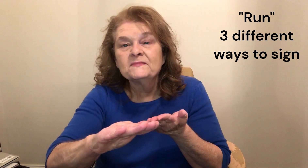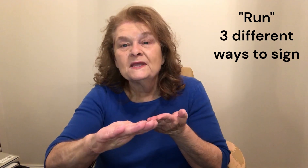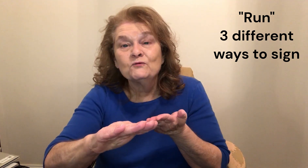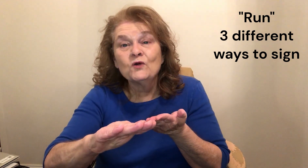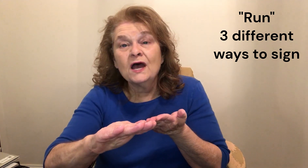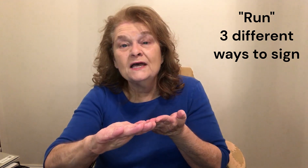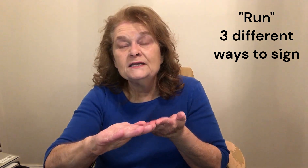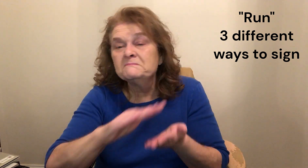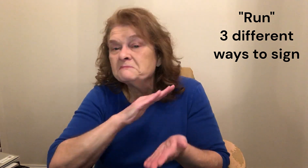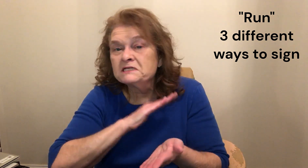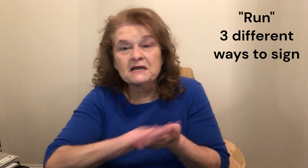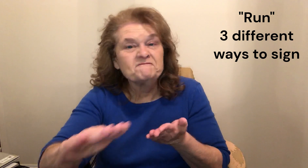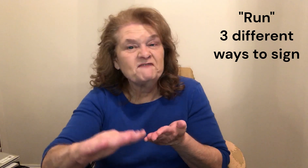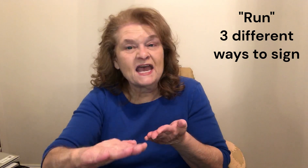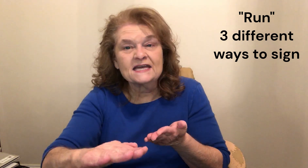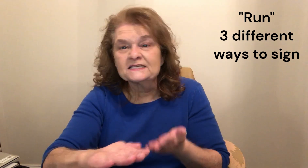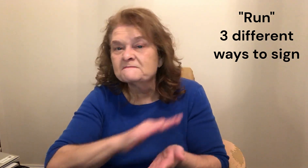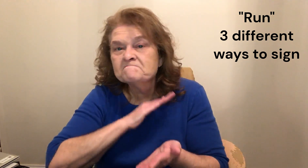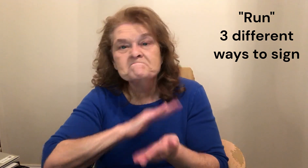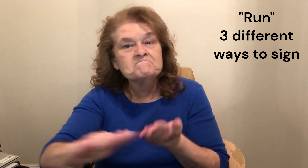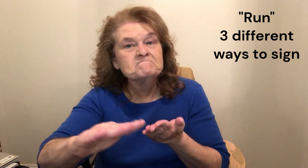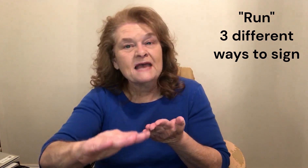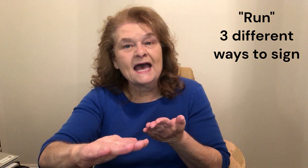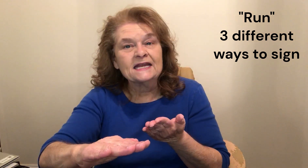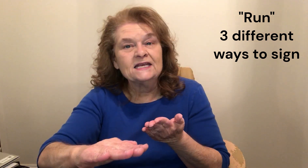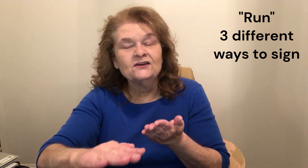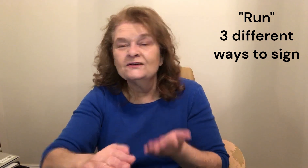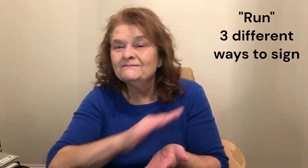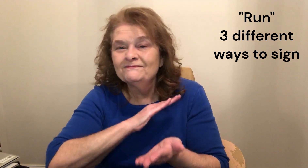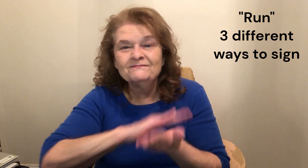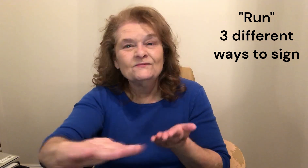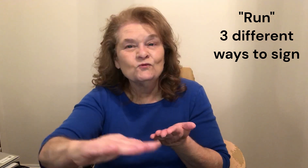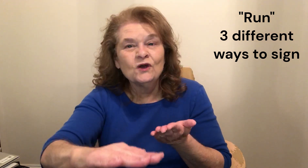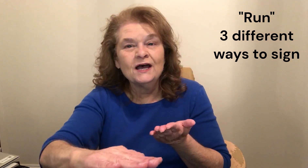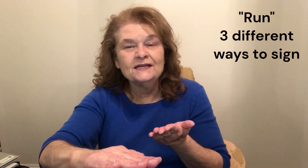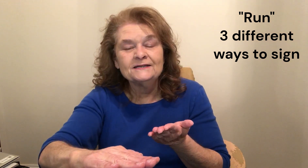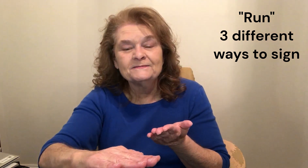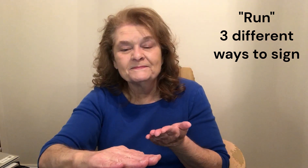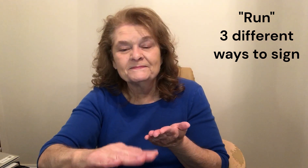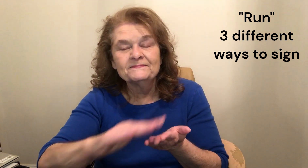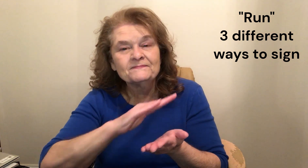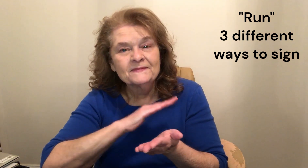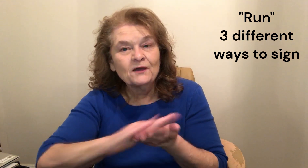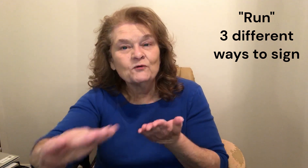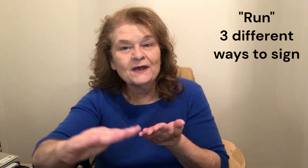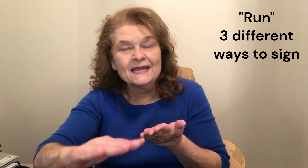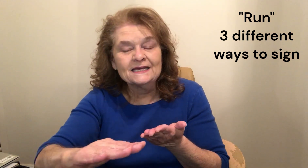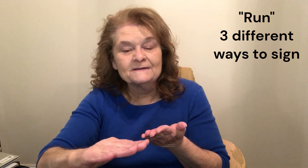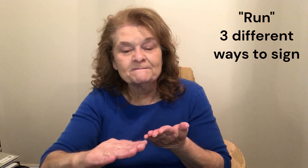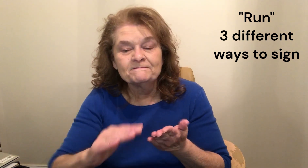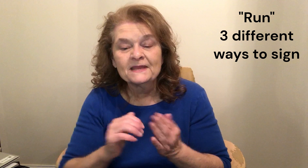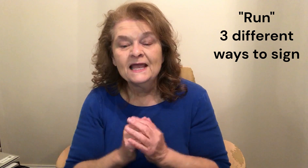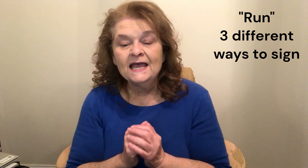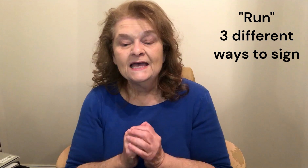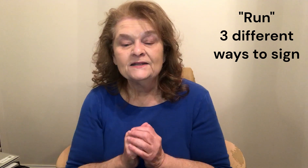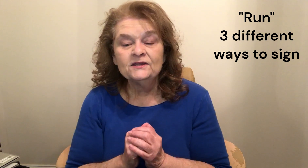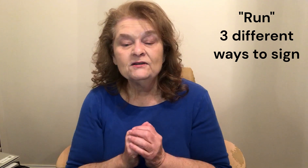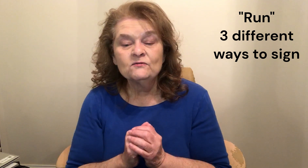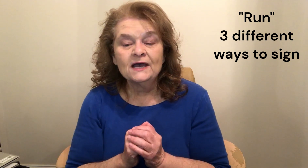run. It's like fast. Out of here. Run. or ran. And the third way you